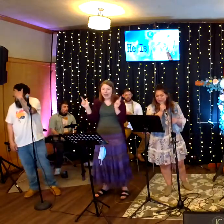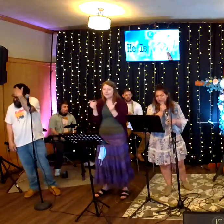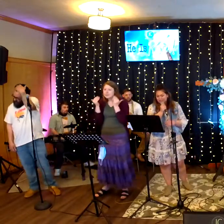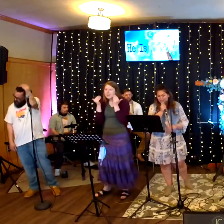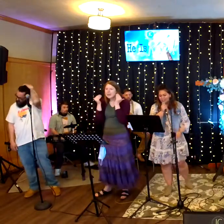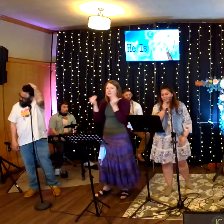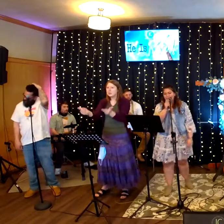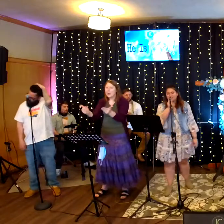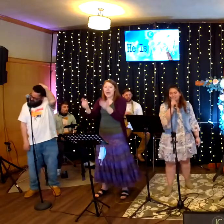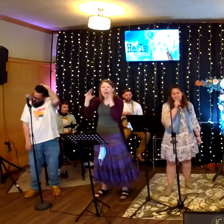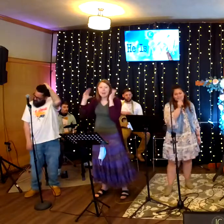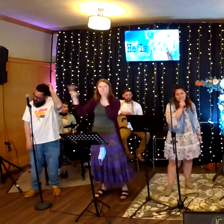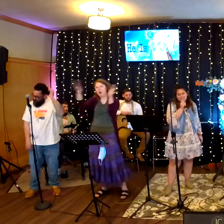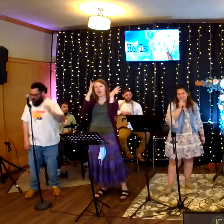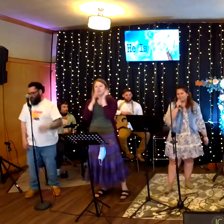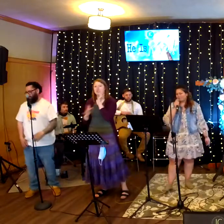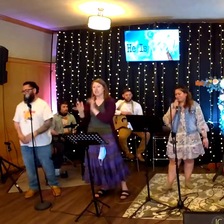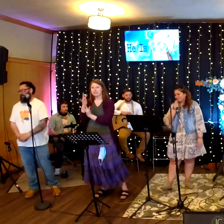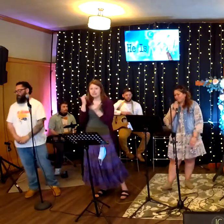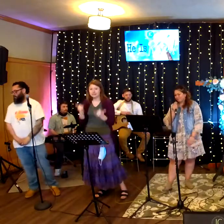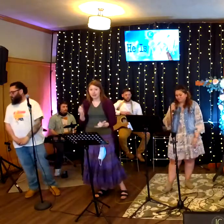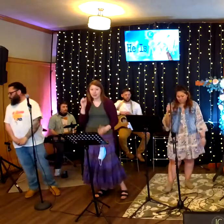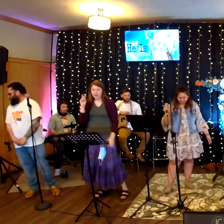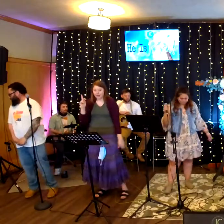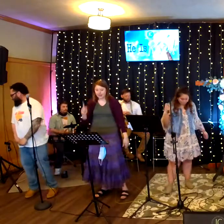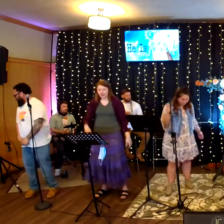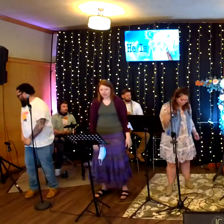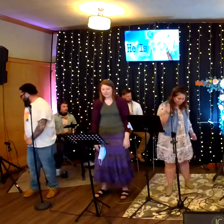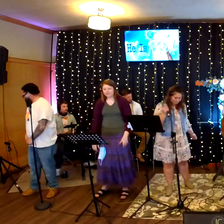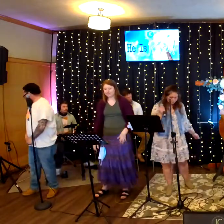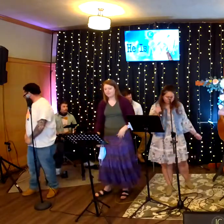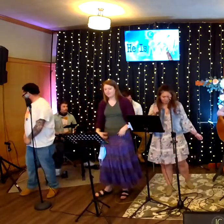shout of praise as we sing out this next song.